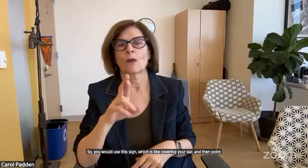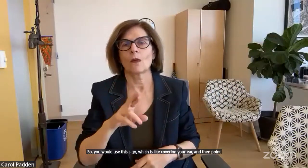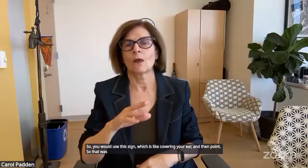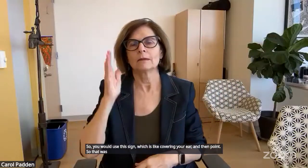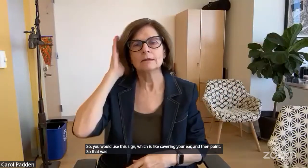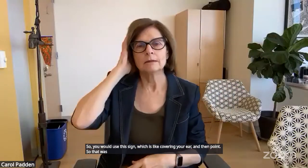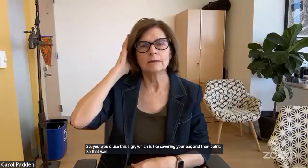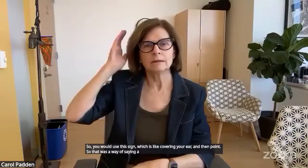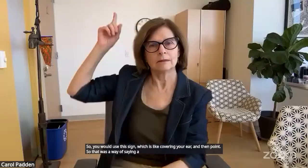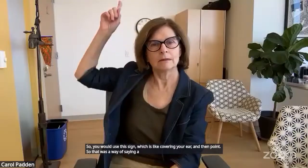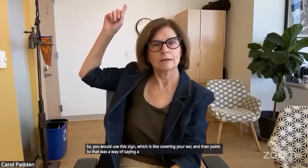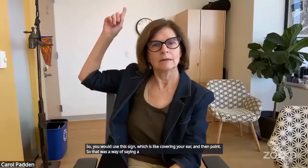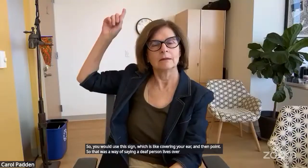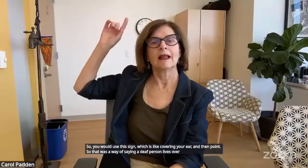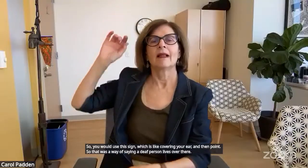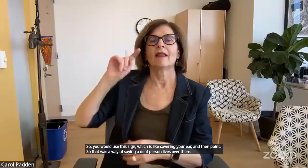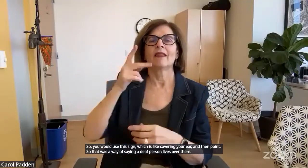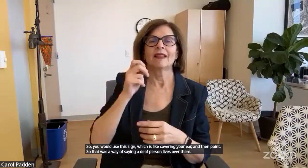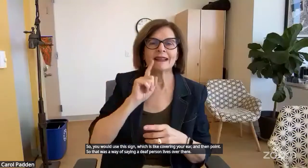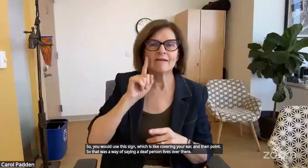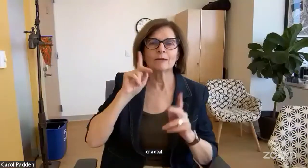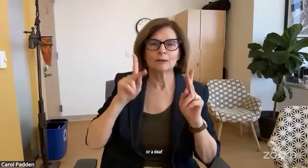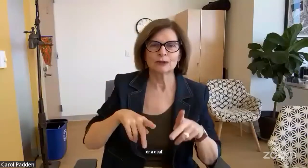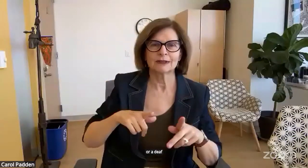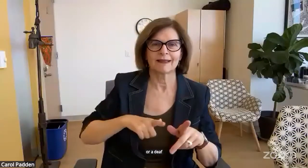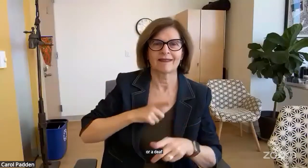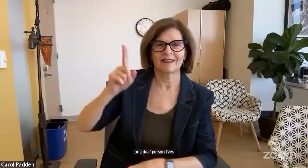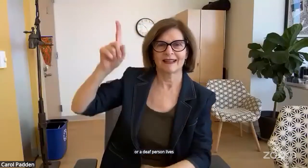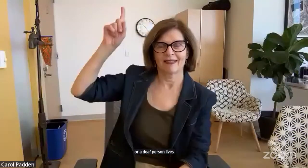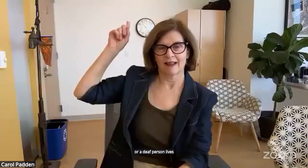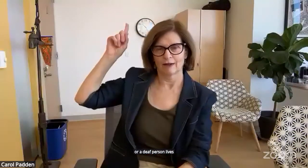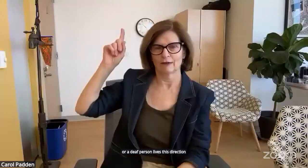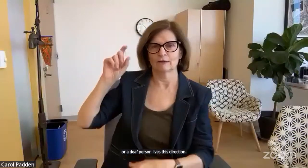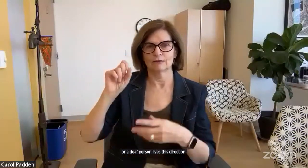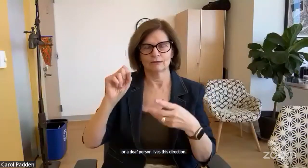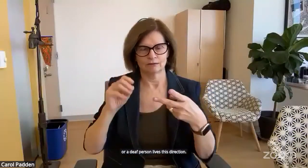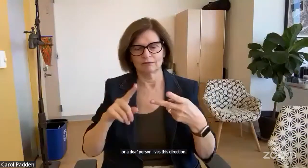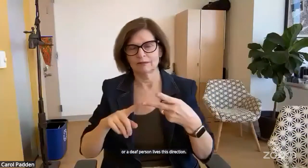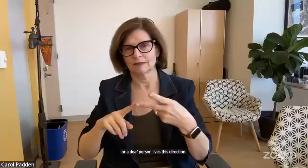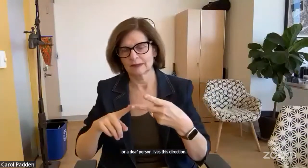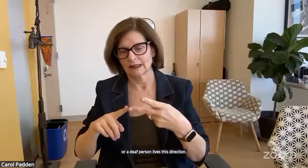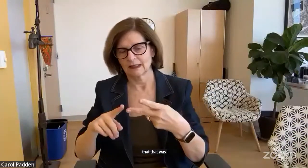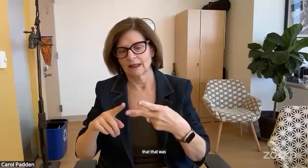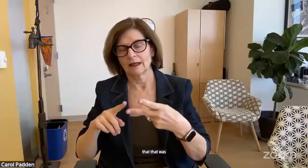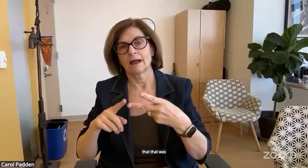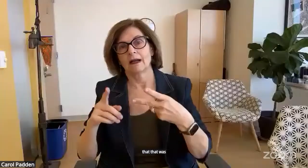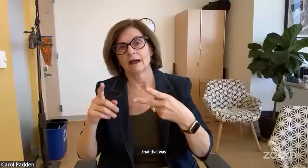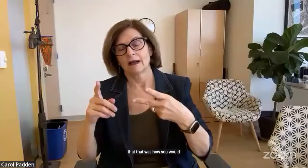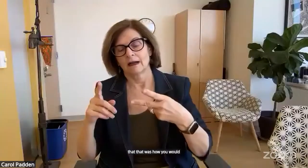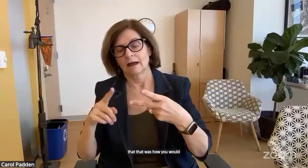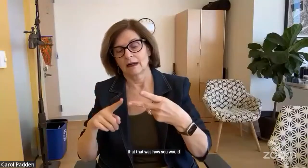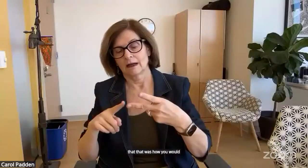saying a deaf person lives over there, or a deaf person lives this direction. The that was how you would refer to people.